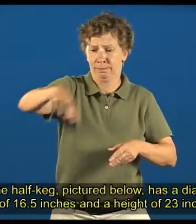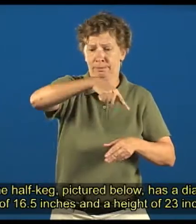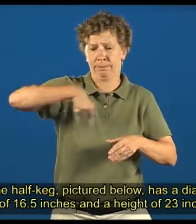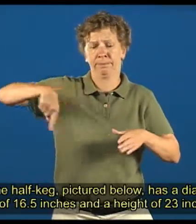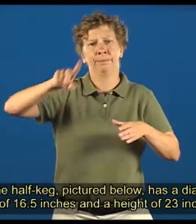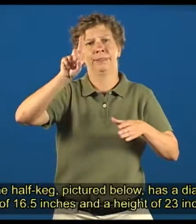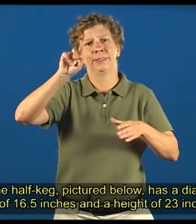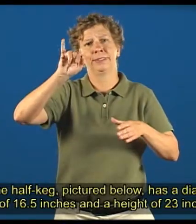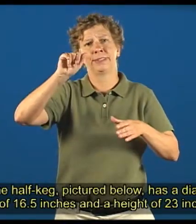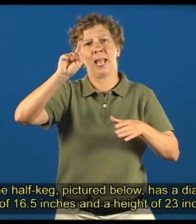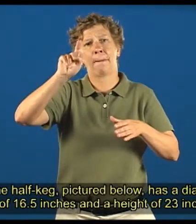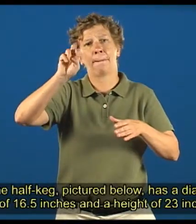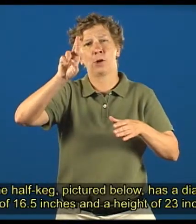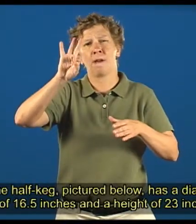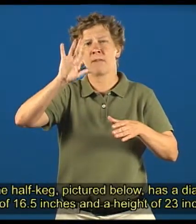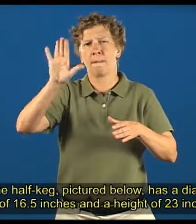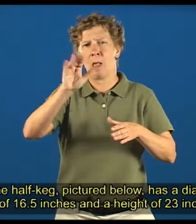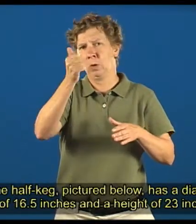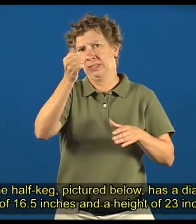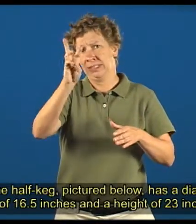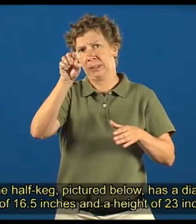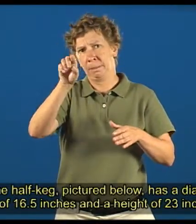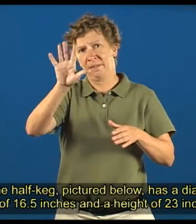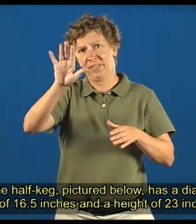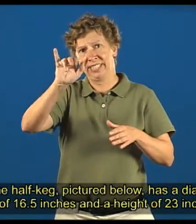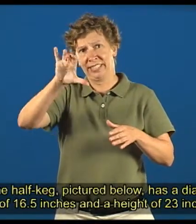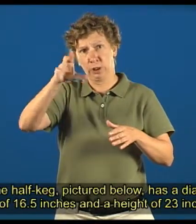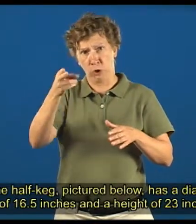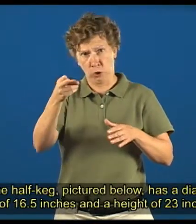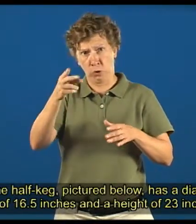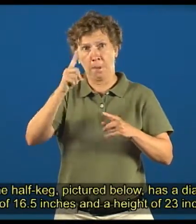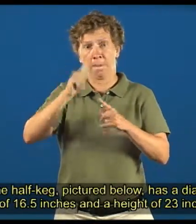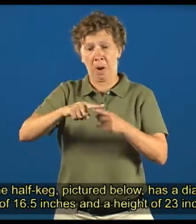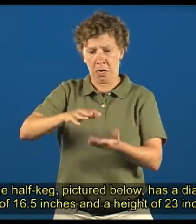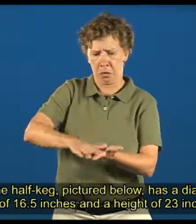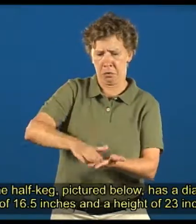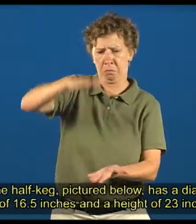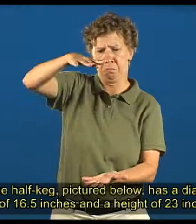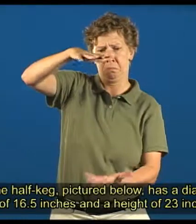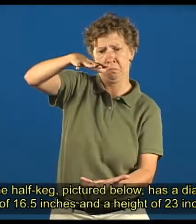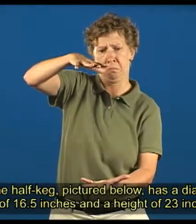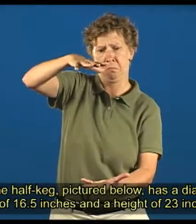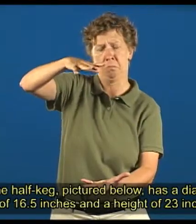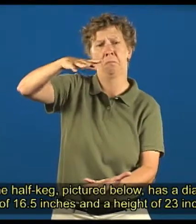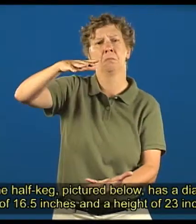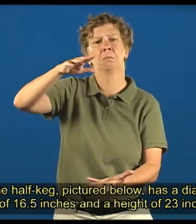has a diameter of 16.5 inches and a height of 23